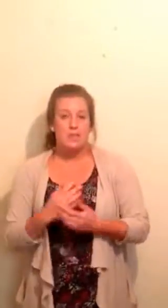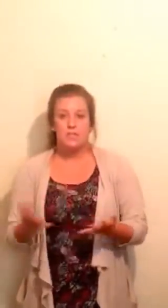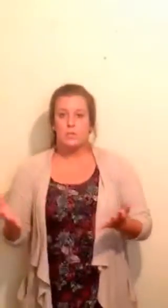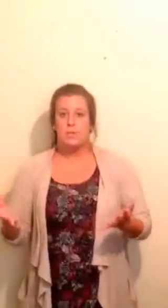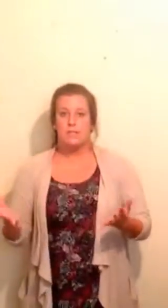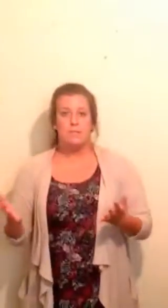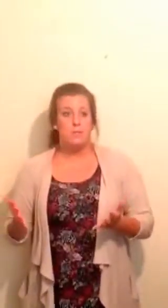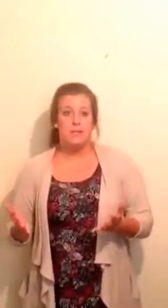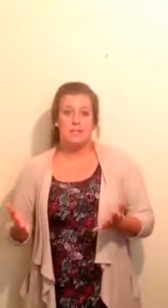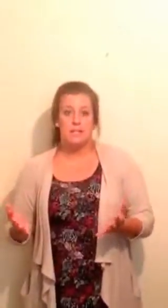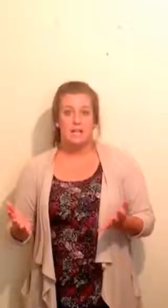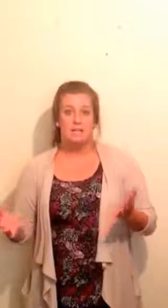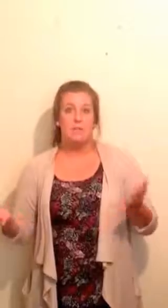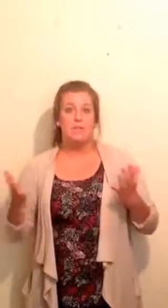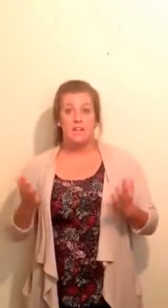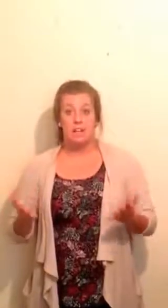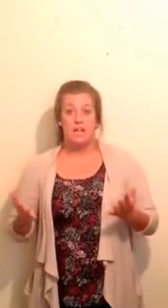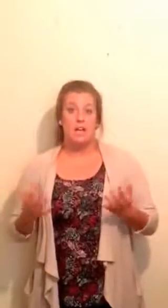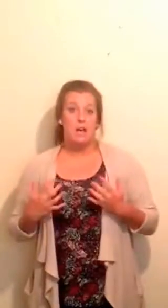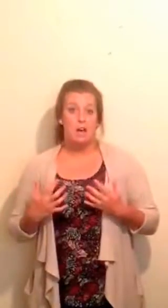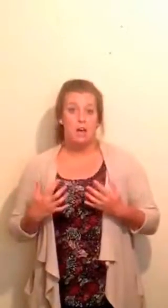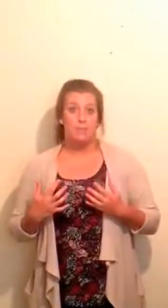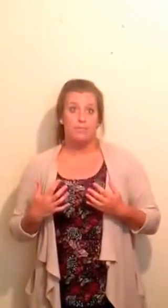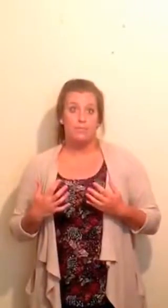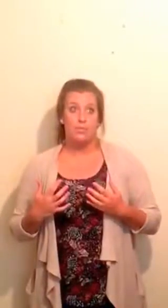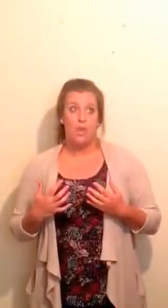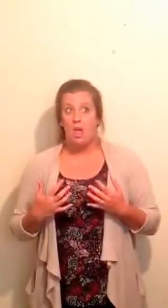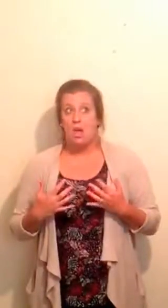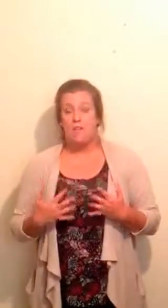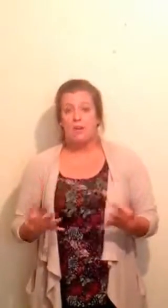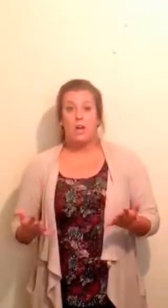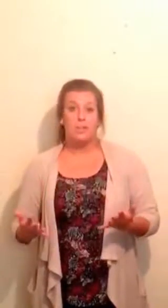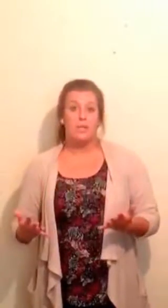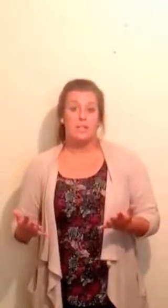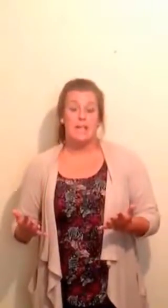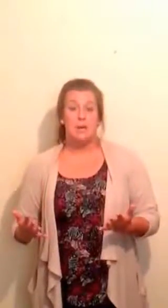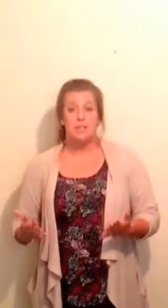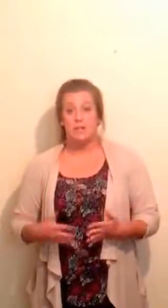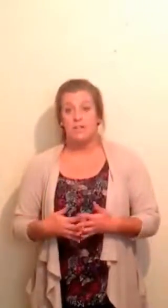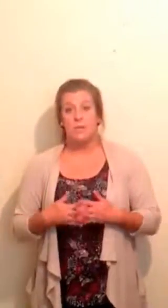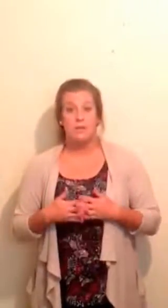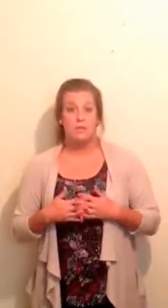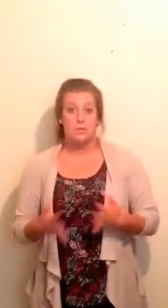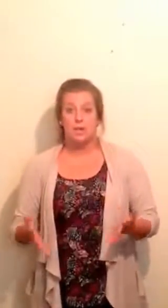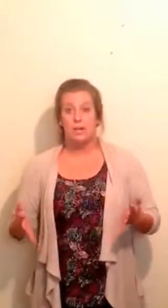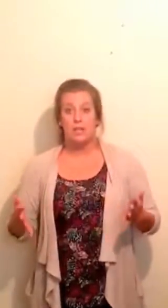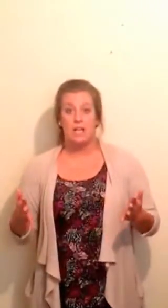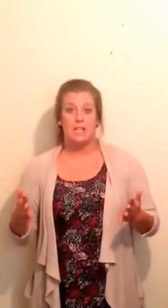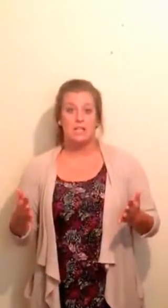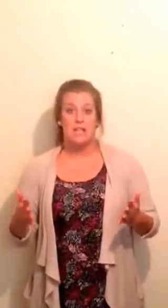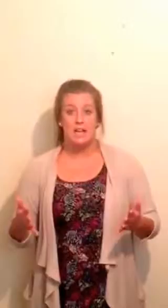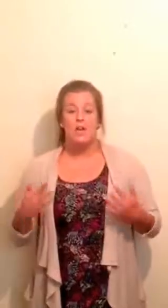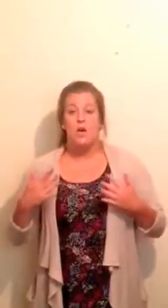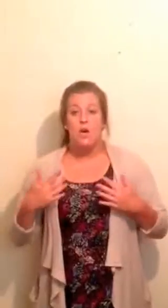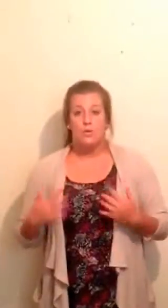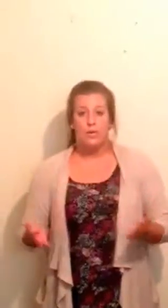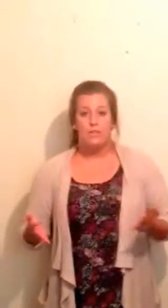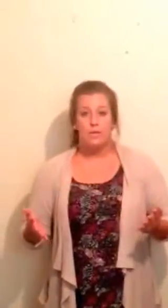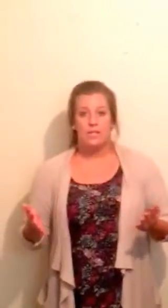this school has implemented this kind of thing with Fidelity for a couple years now, and so they've been able to work out the kinks and really focus